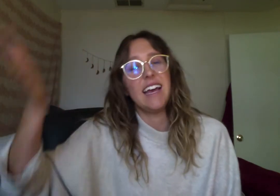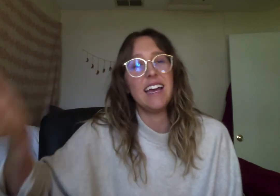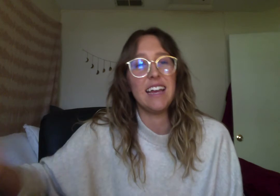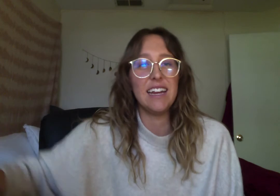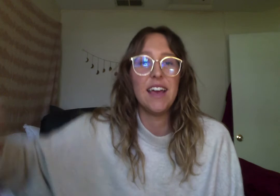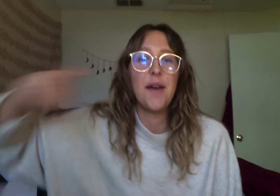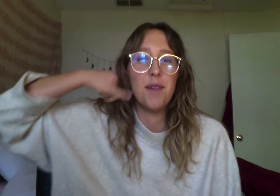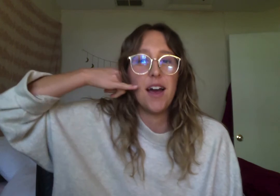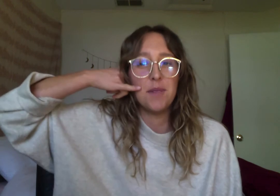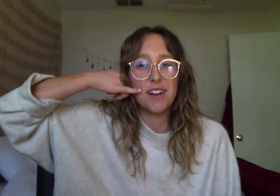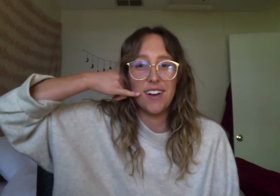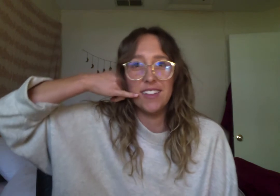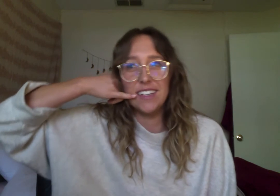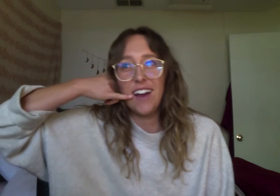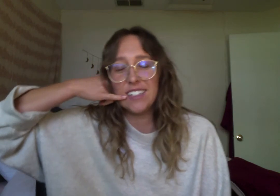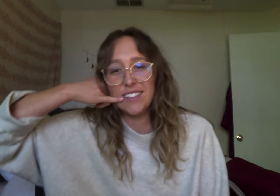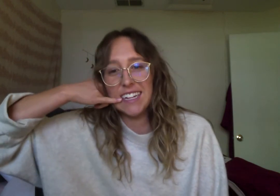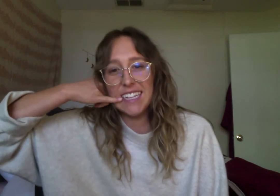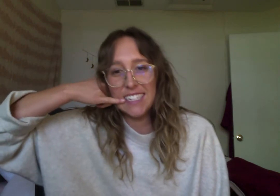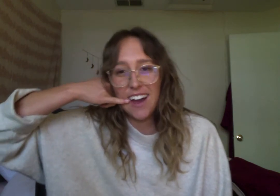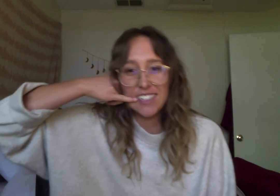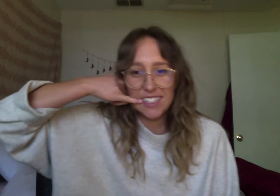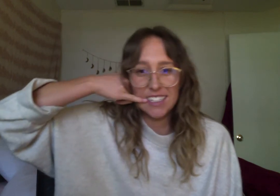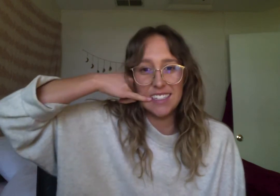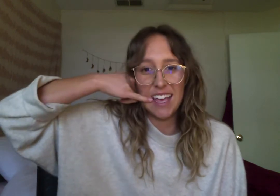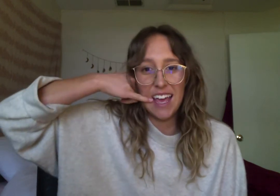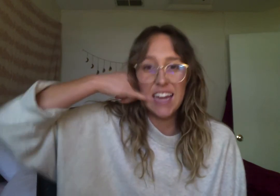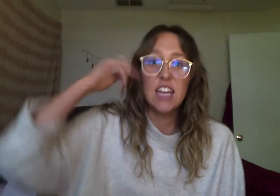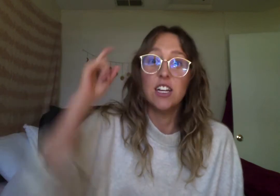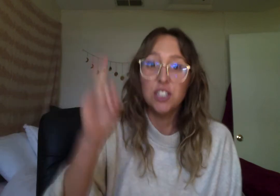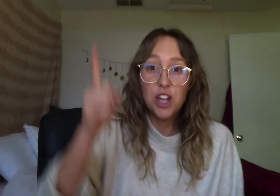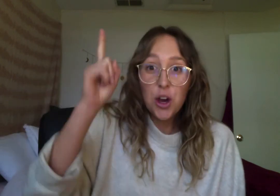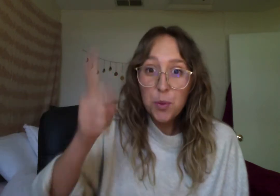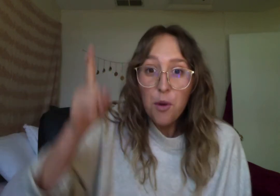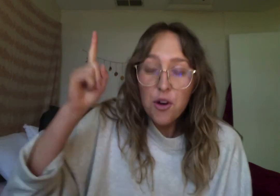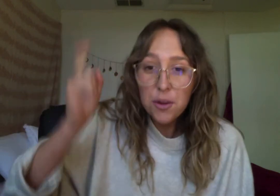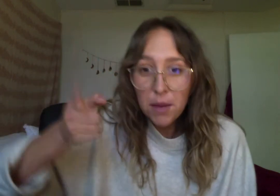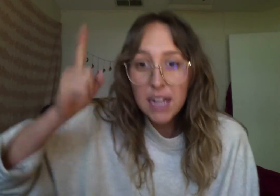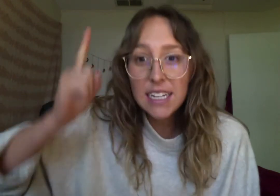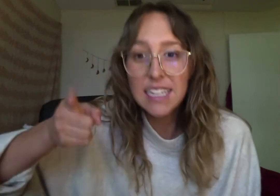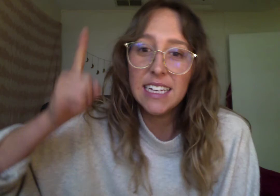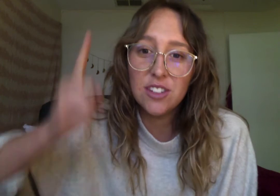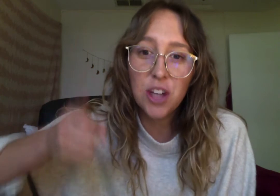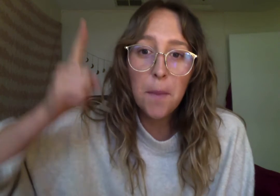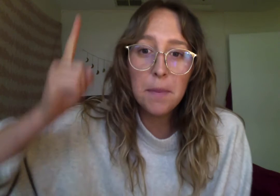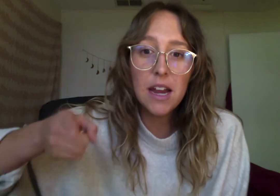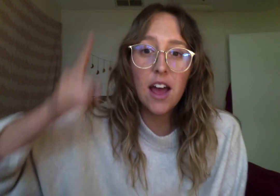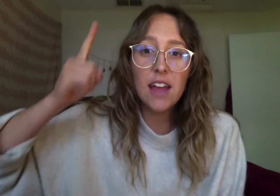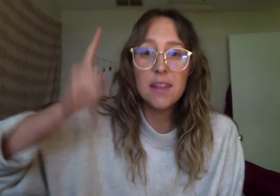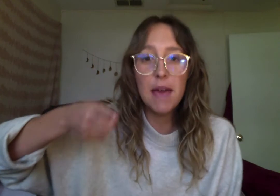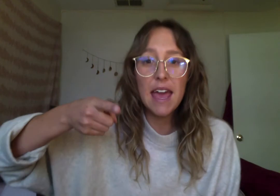head. Mama called the doctor and the doctor said, "No more monkeys jumping on the bed."